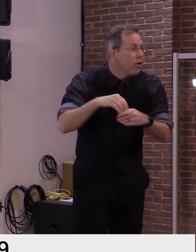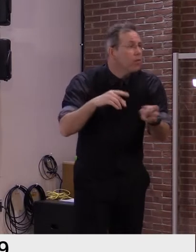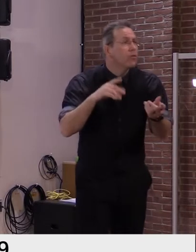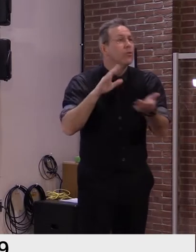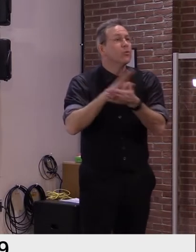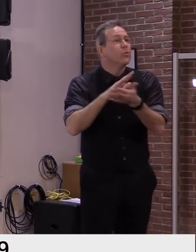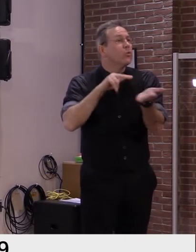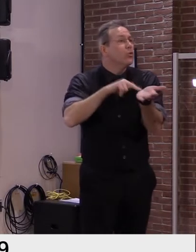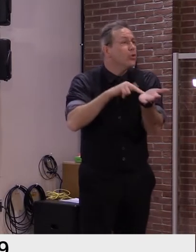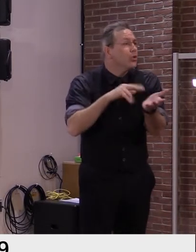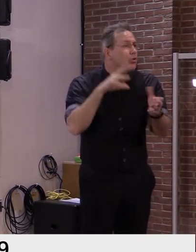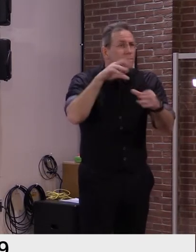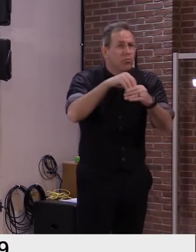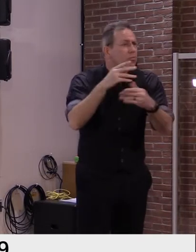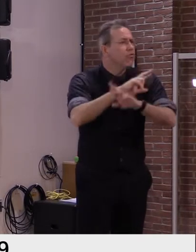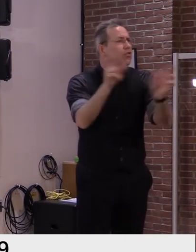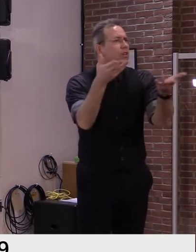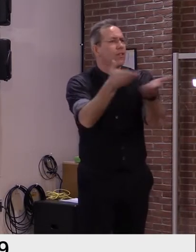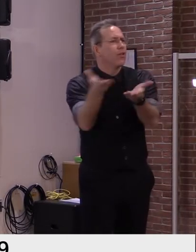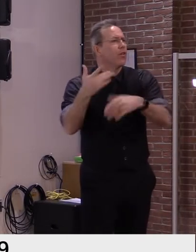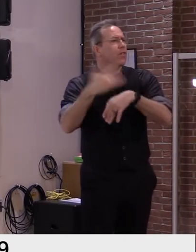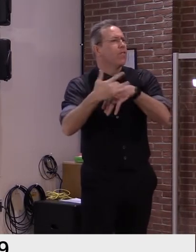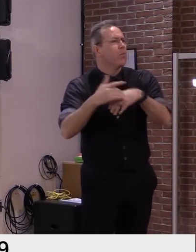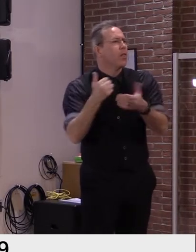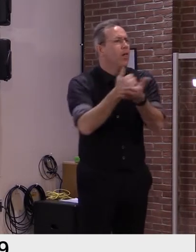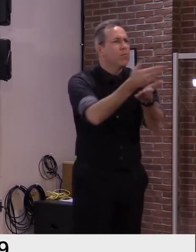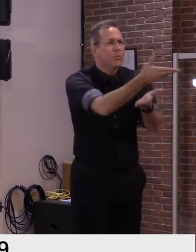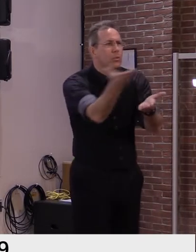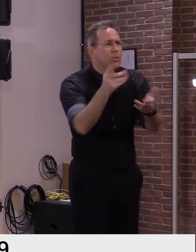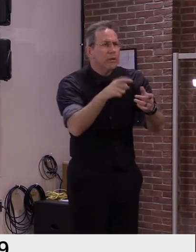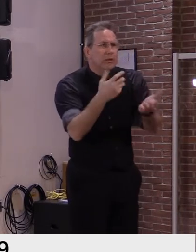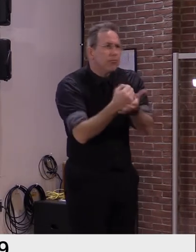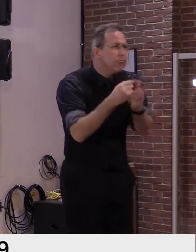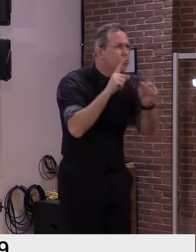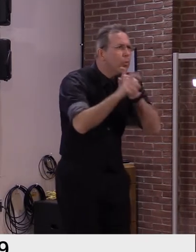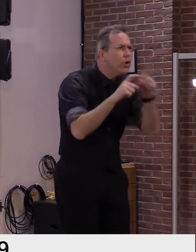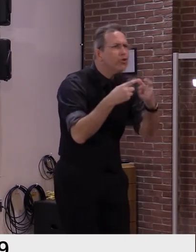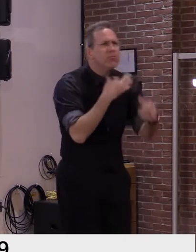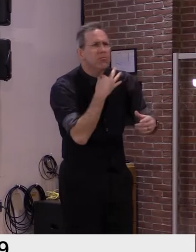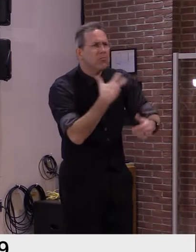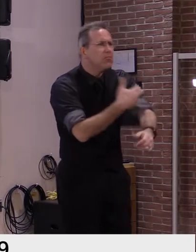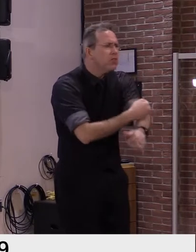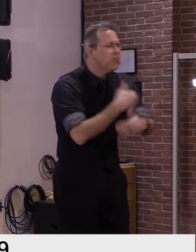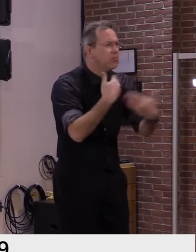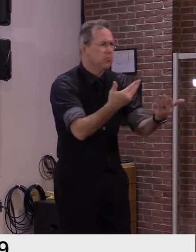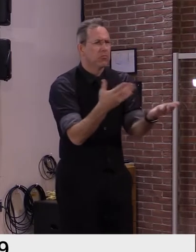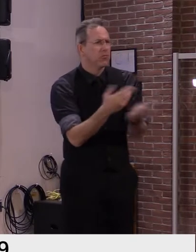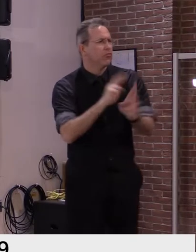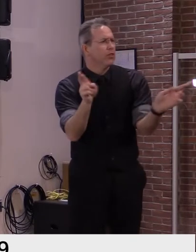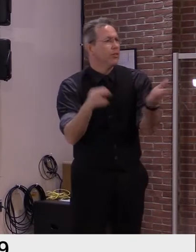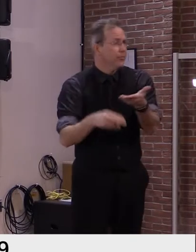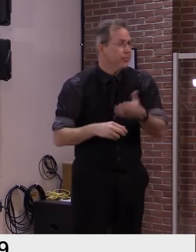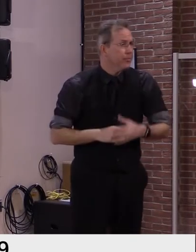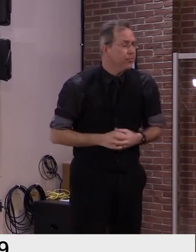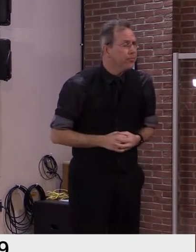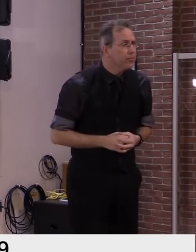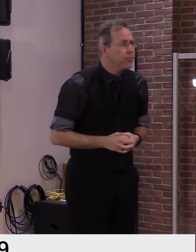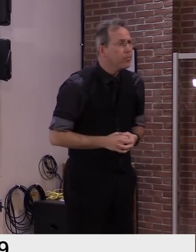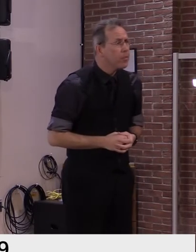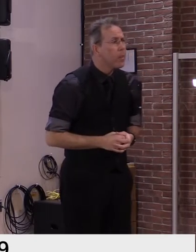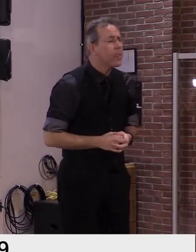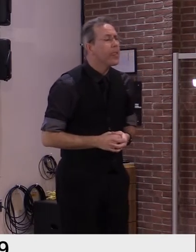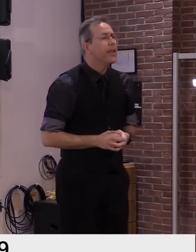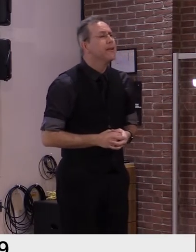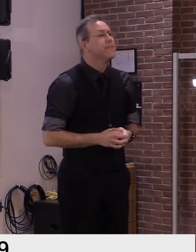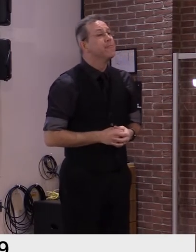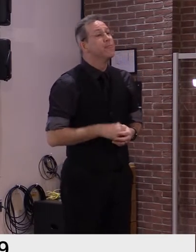vaccination clinics, school districts, or in smaller schools to assist with this effort. Because this vaccine needs